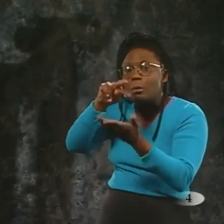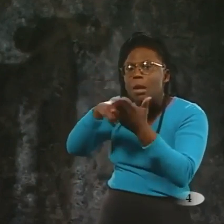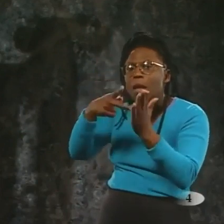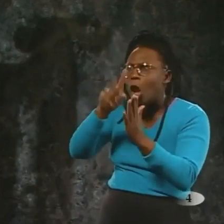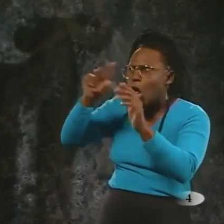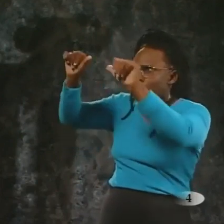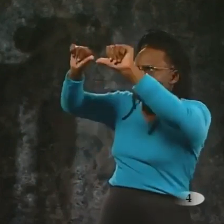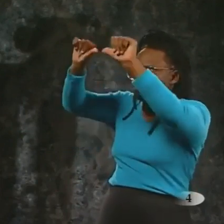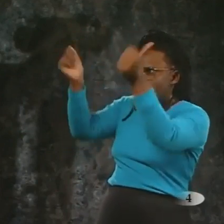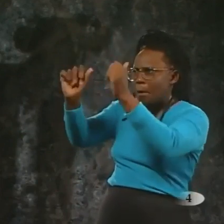whole.